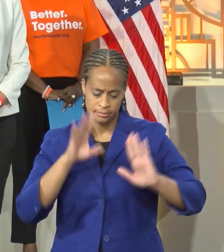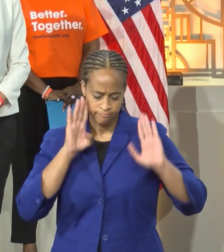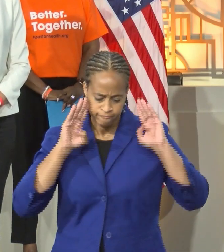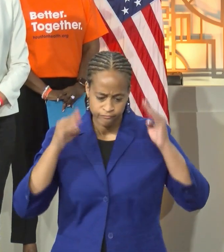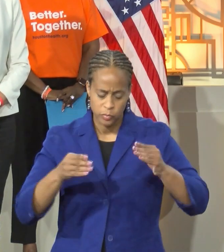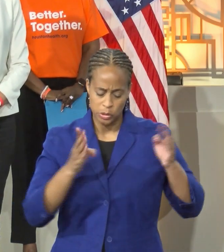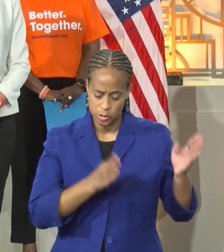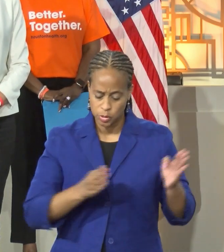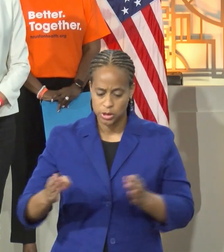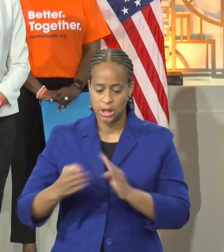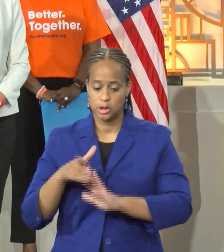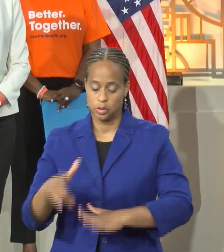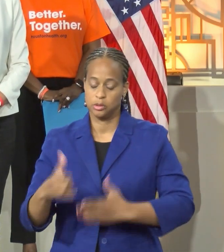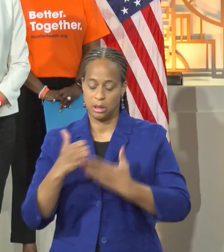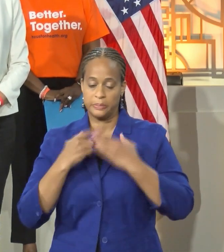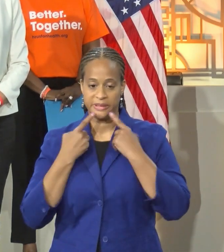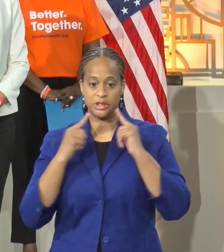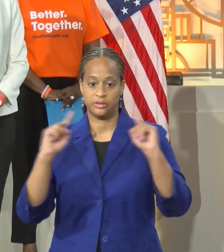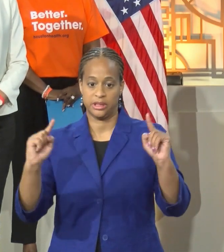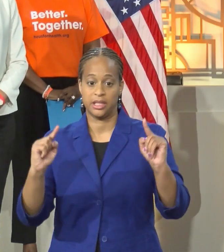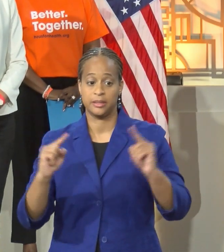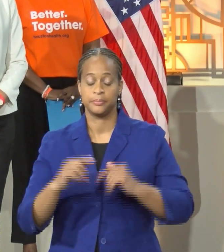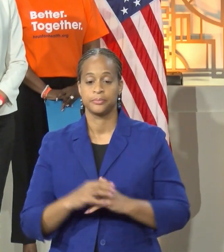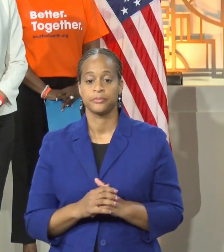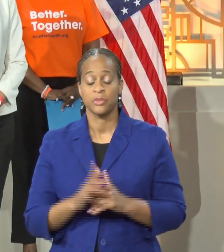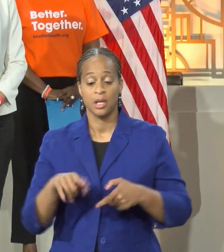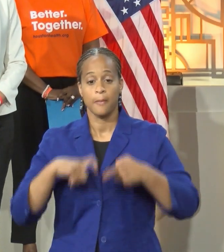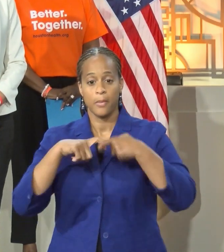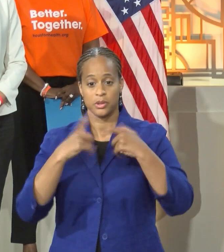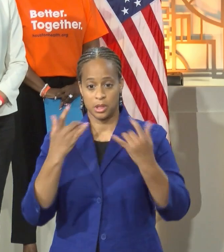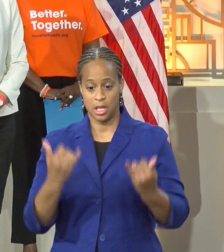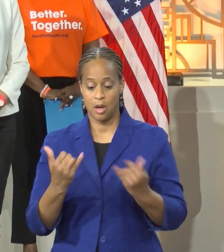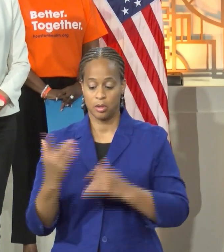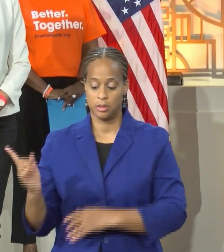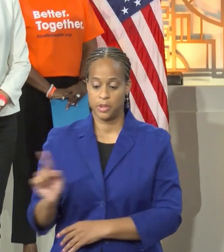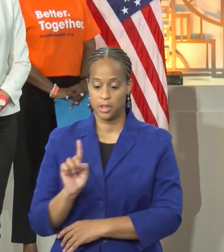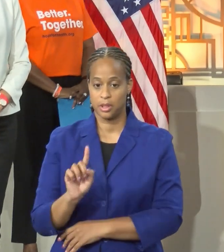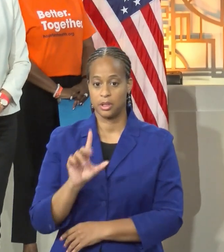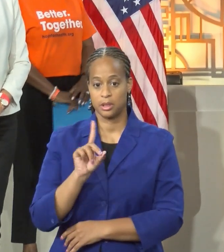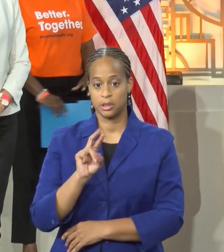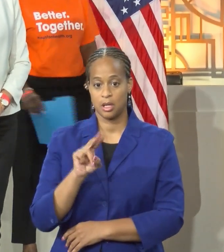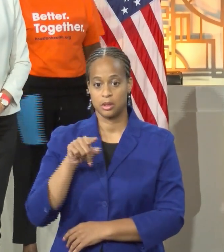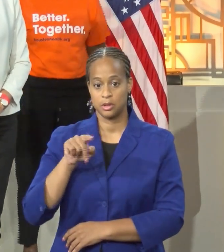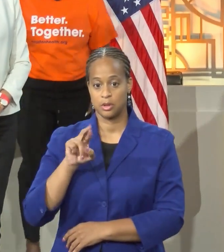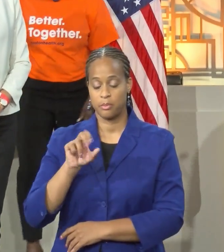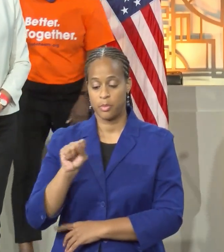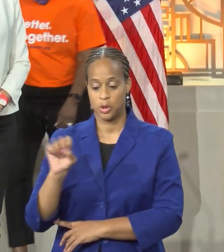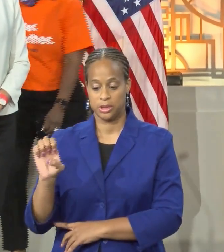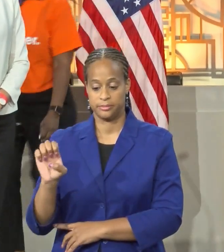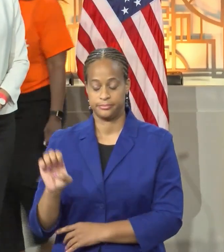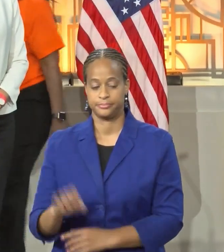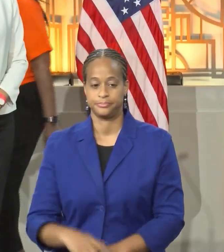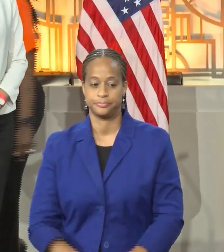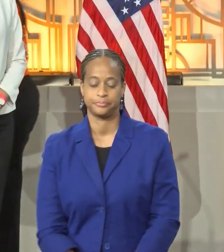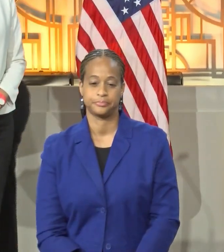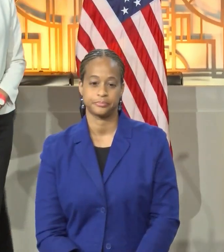getting it done. So let me pause now and bring up Dr. Persse.